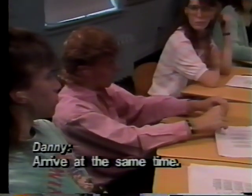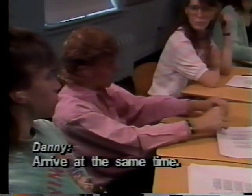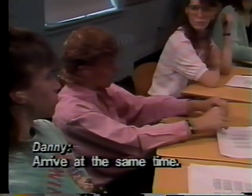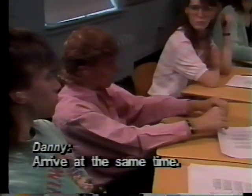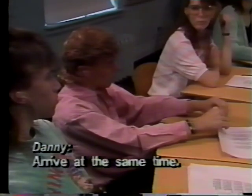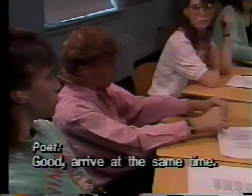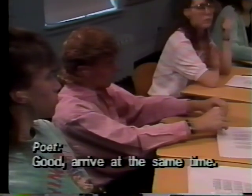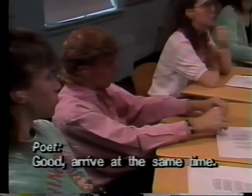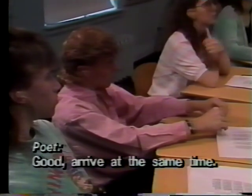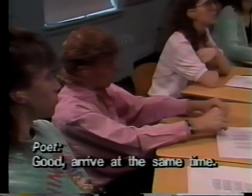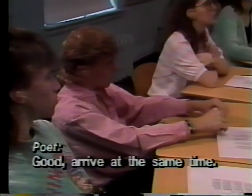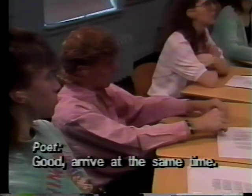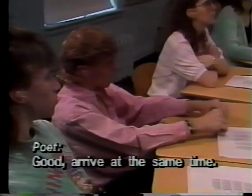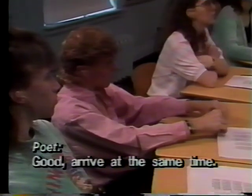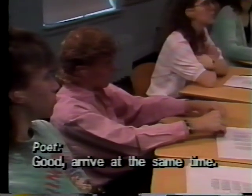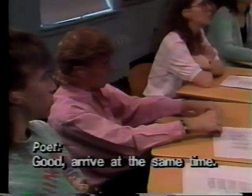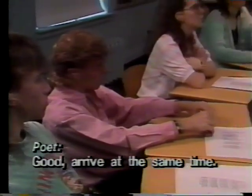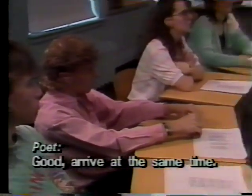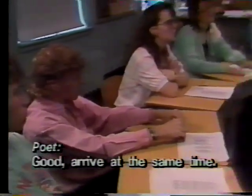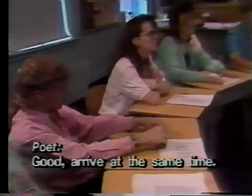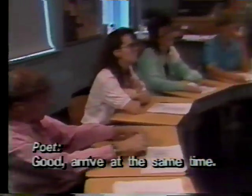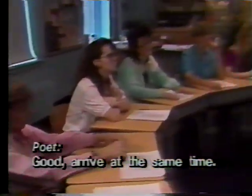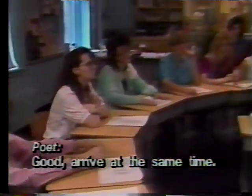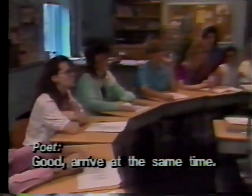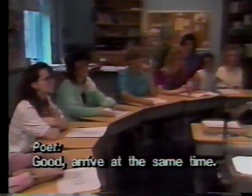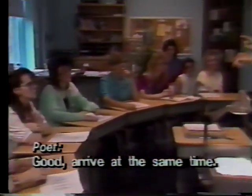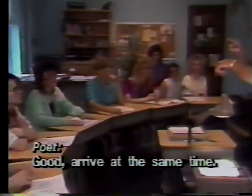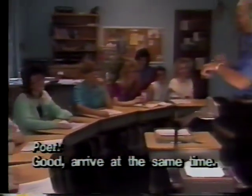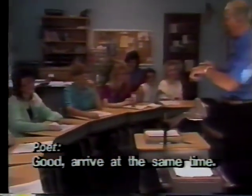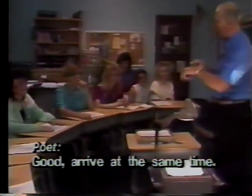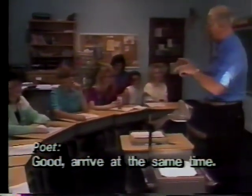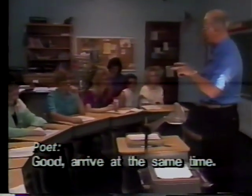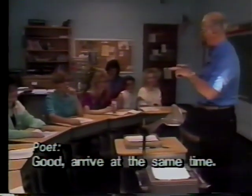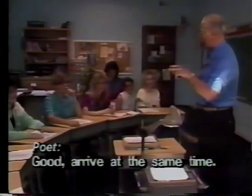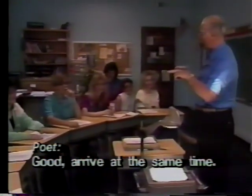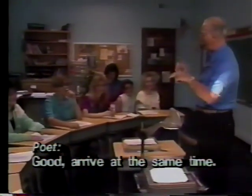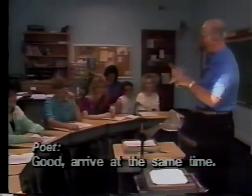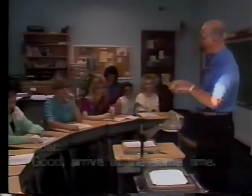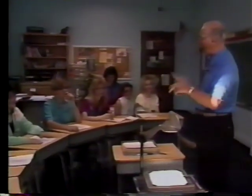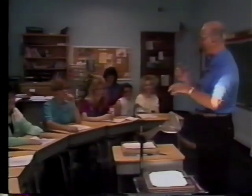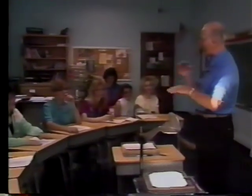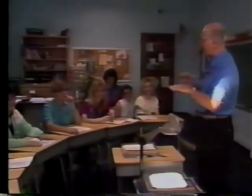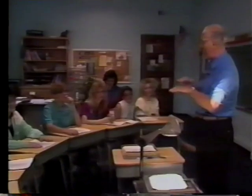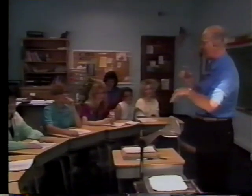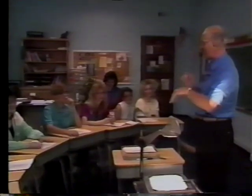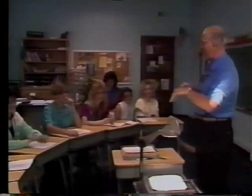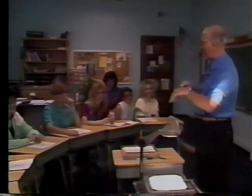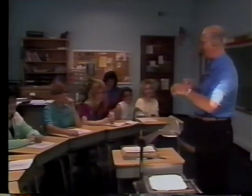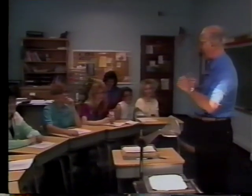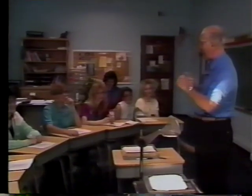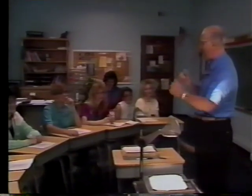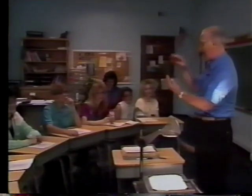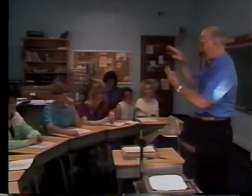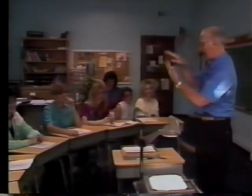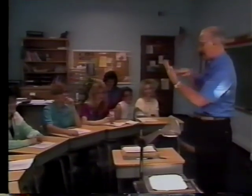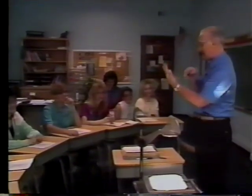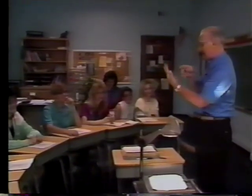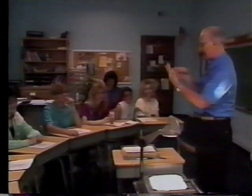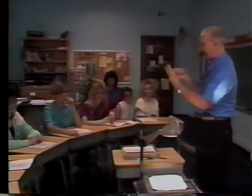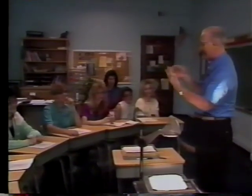Good. Perfect. Arrive at the same time. The train always on time. Following